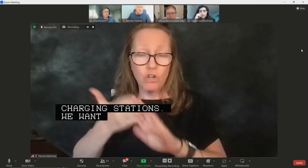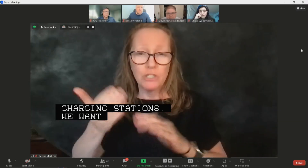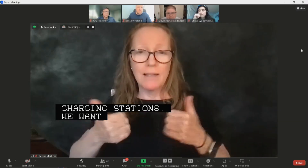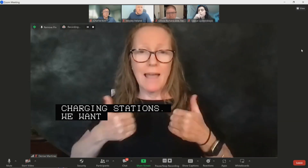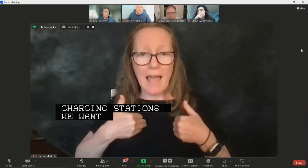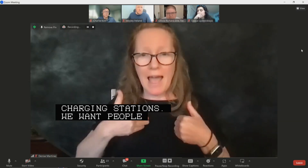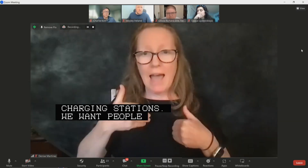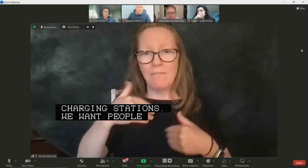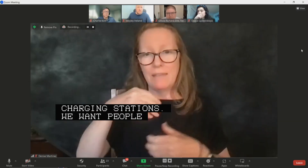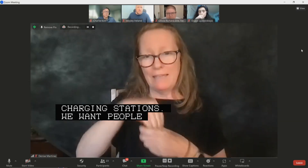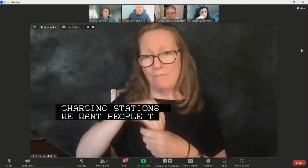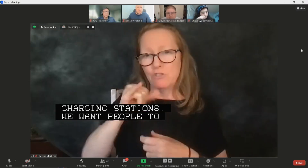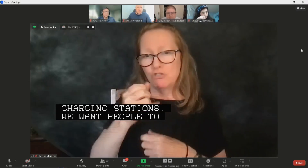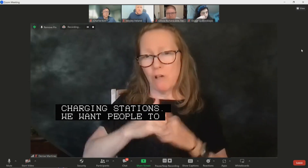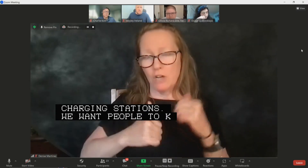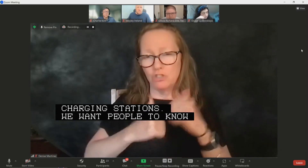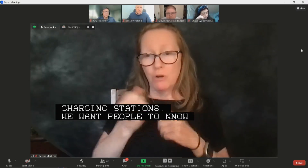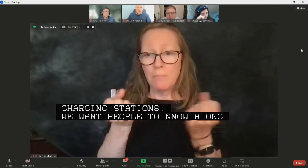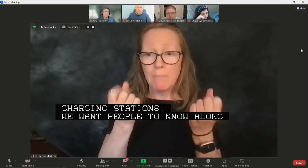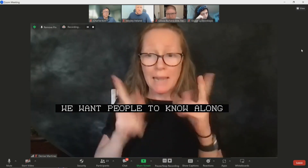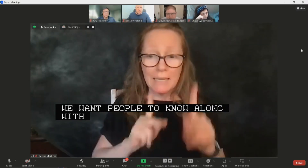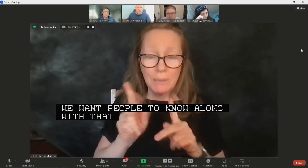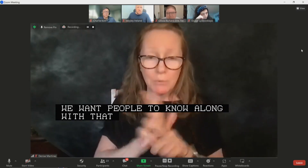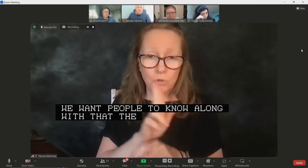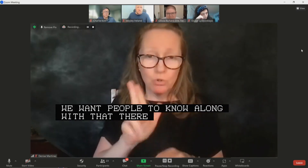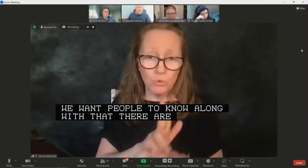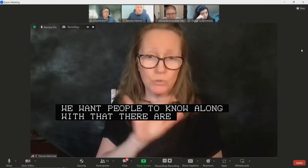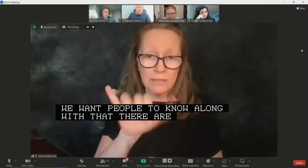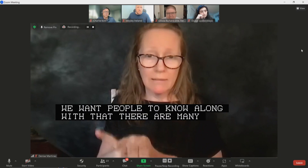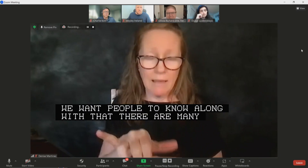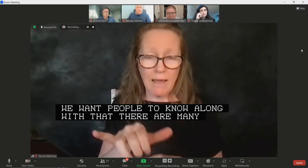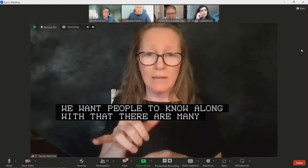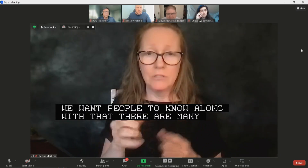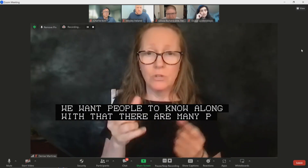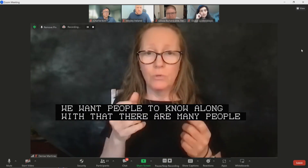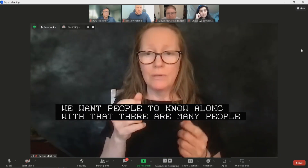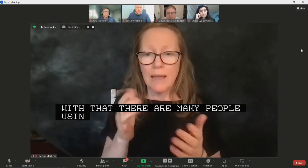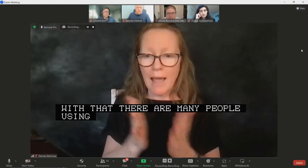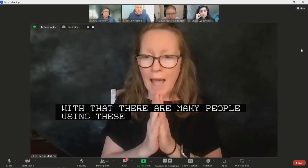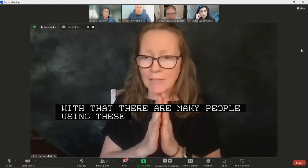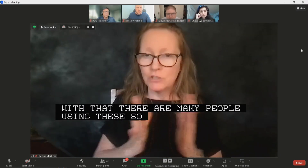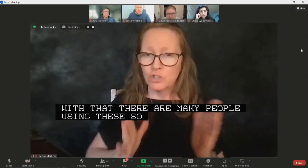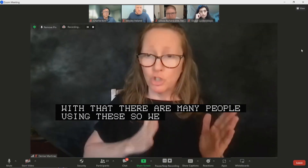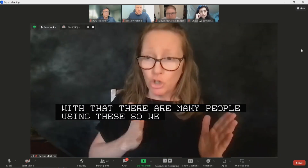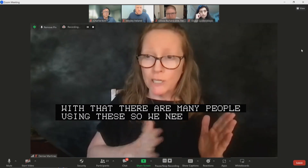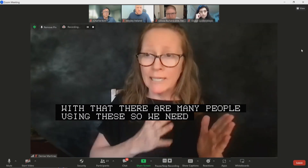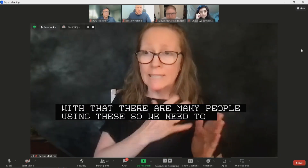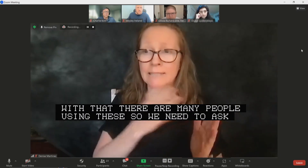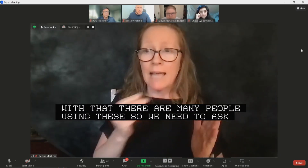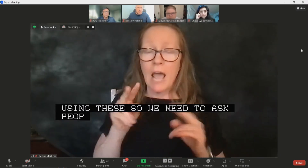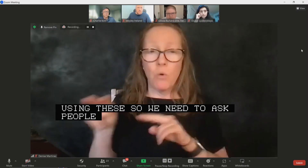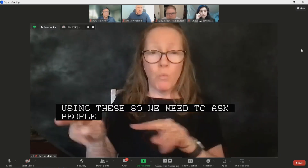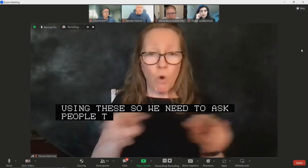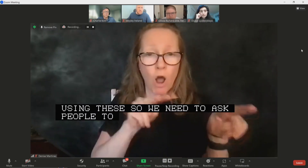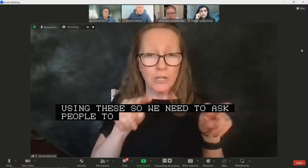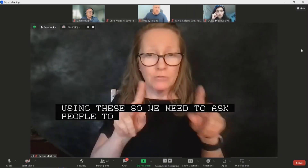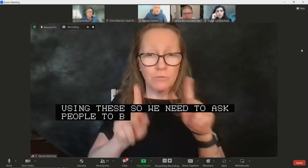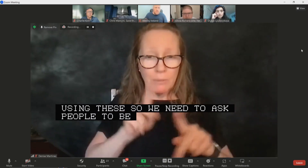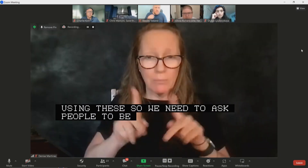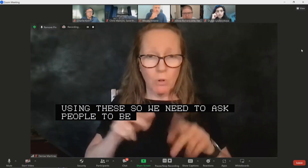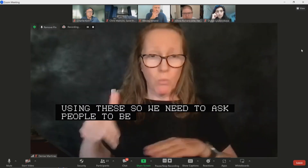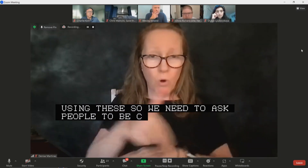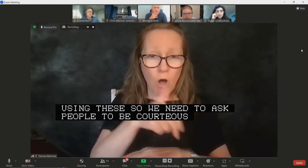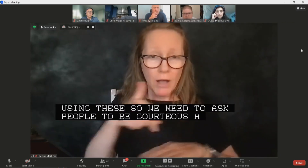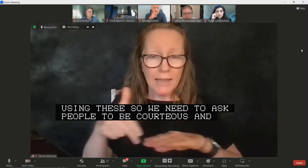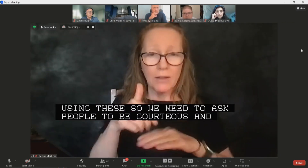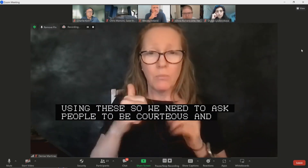there are many people using these routes, so we need to ask people to be courteous and watch out for pedestrians with disabilities who have